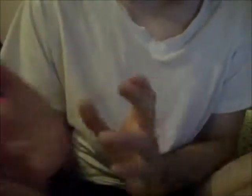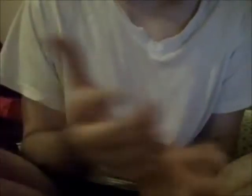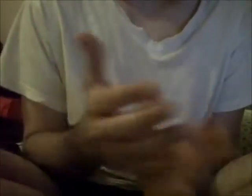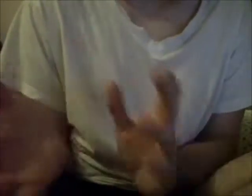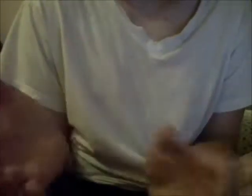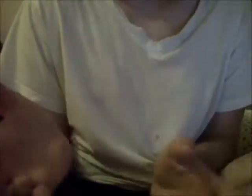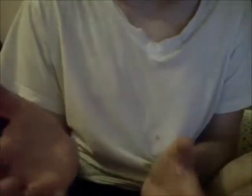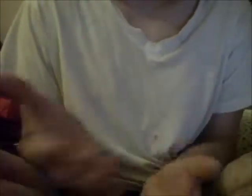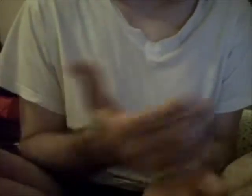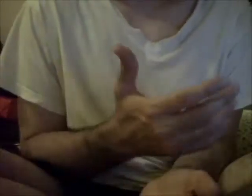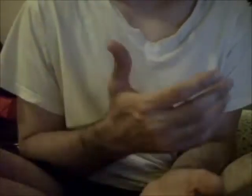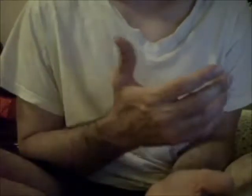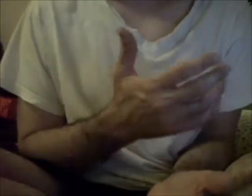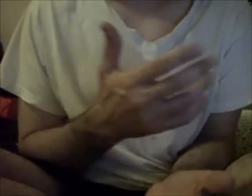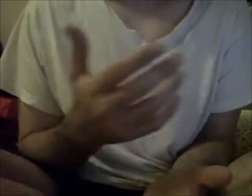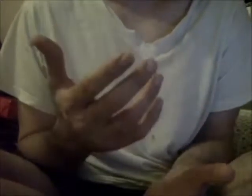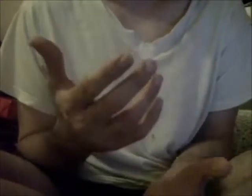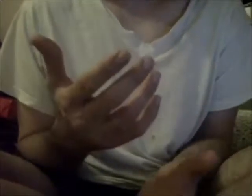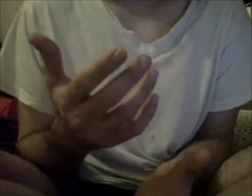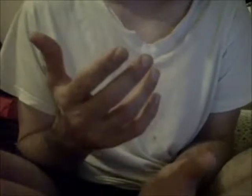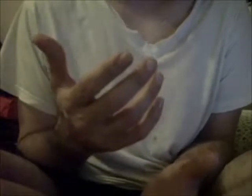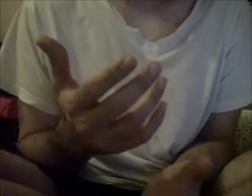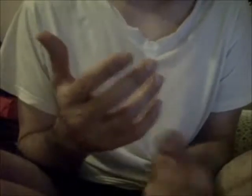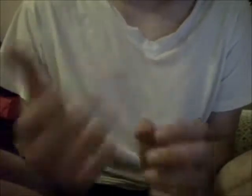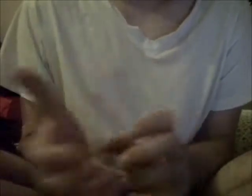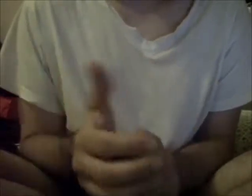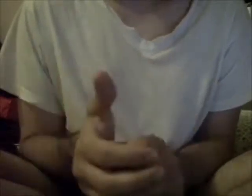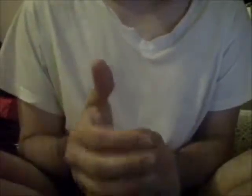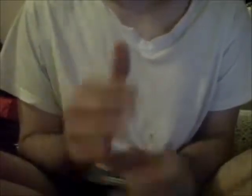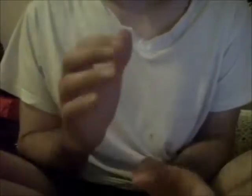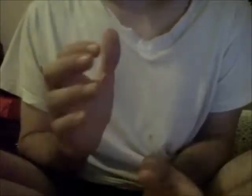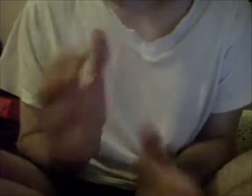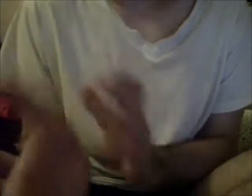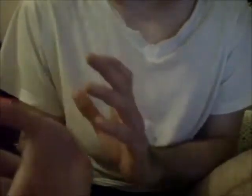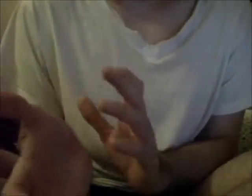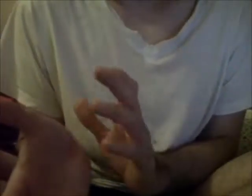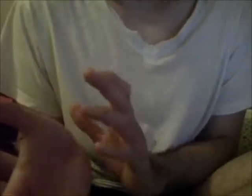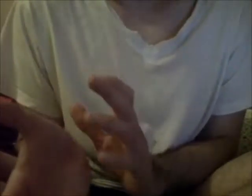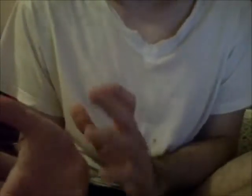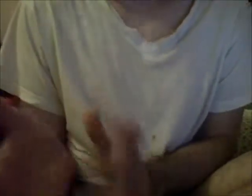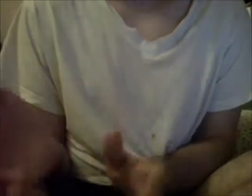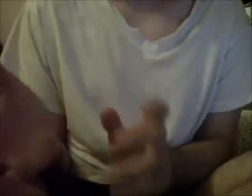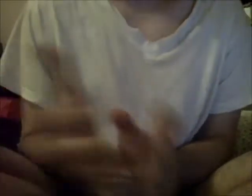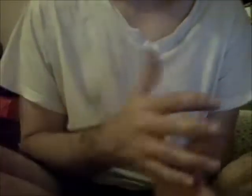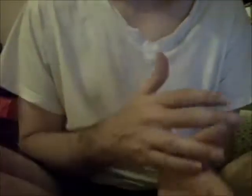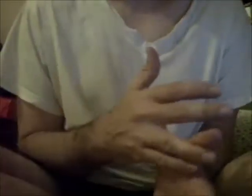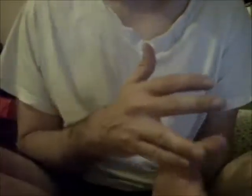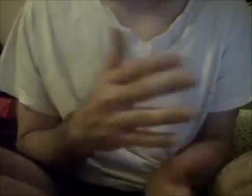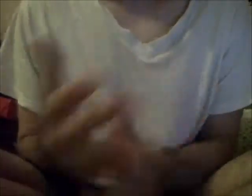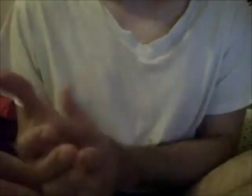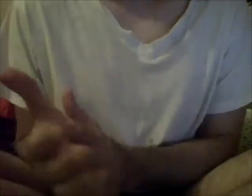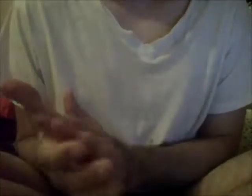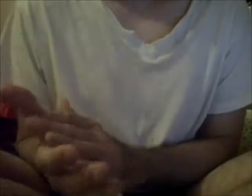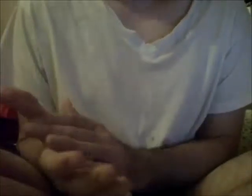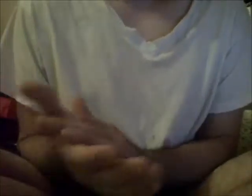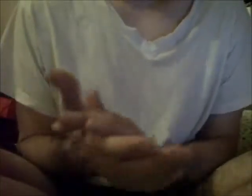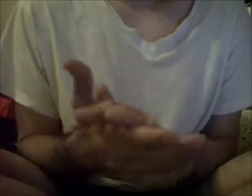trying to discredit anybody who is a Christian of the existence of God or anyone who is atheist of